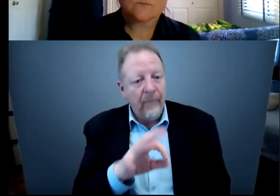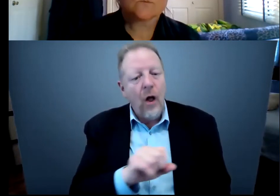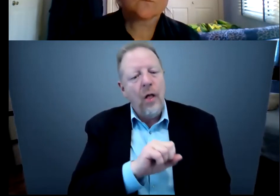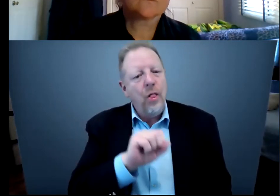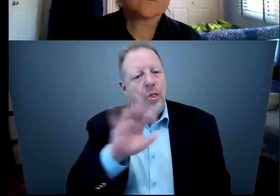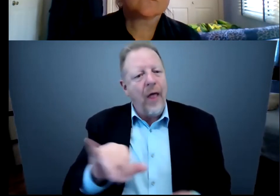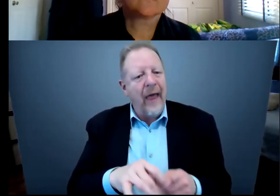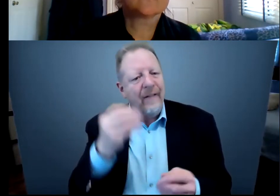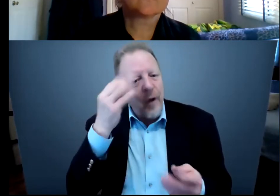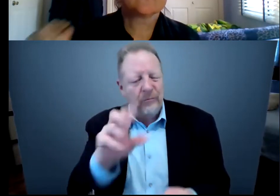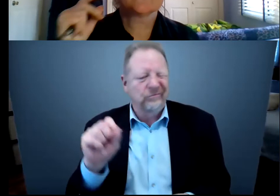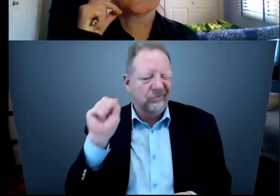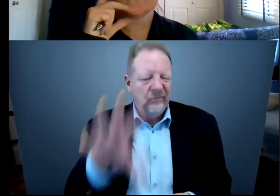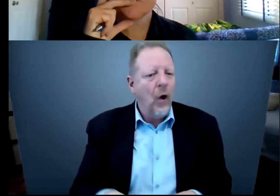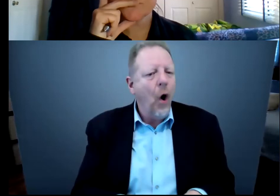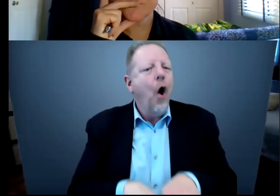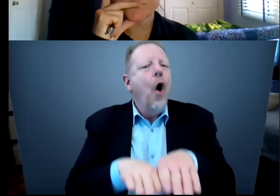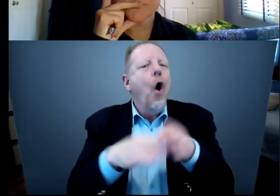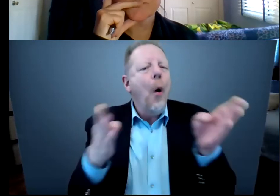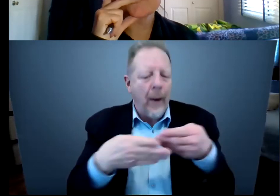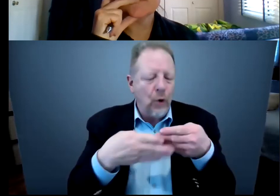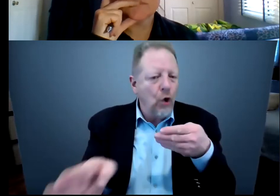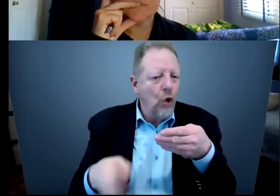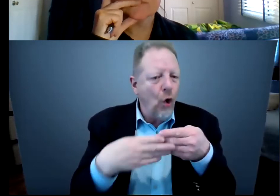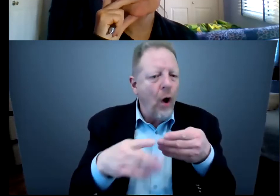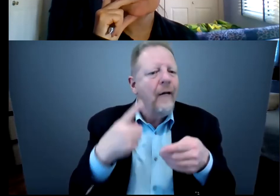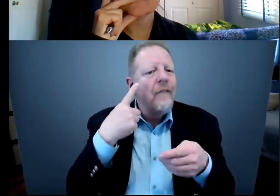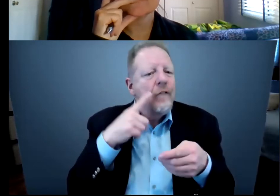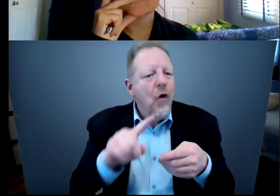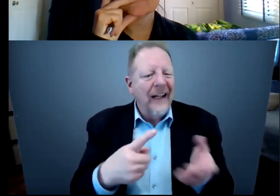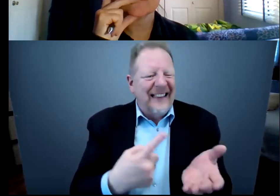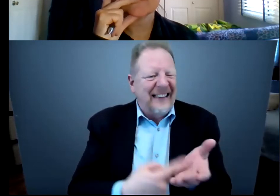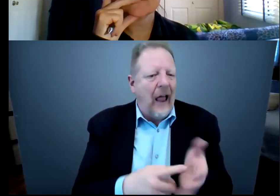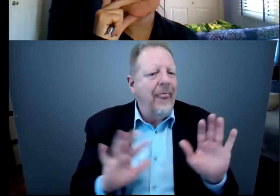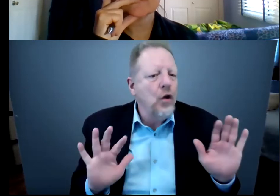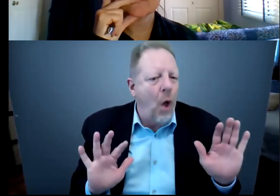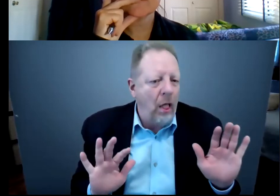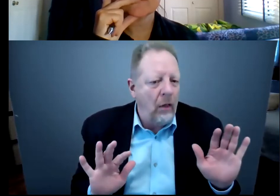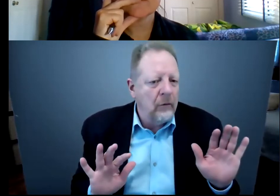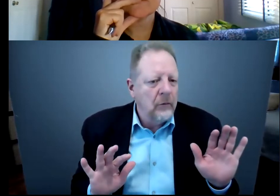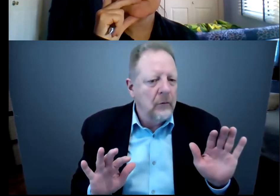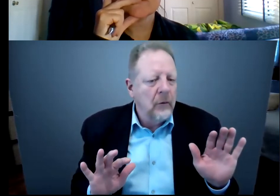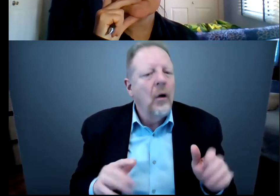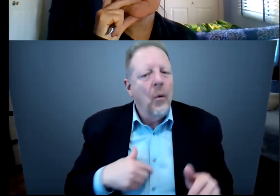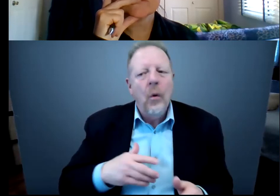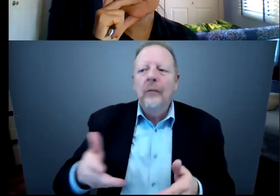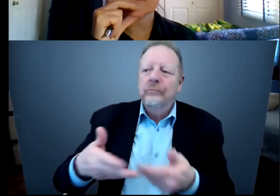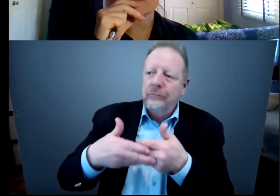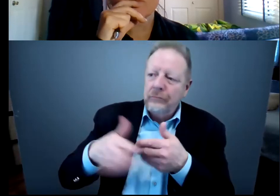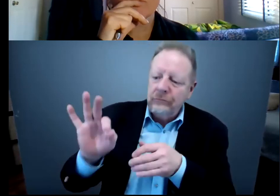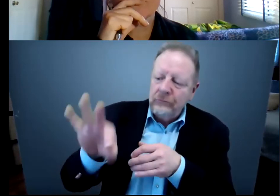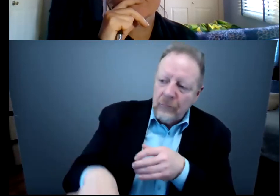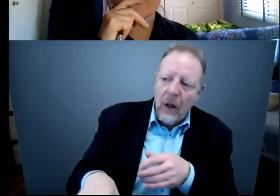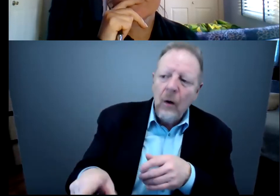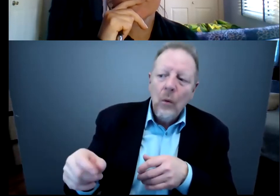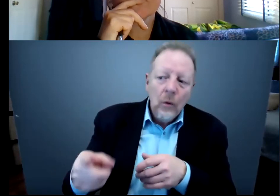information out there to open up the door for discussion. I think that if it was something that we are welcoming people that,